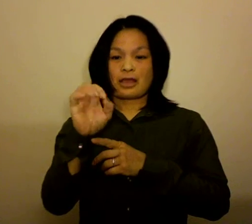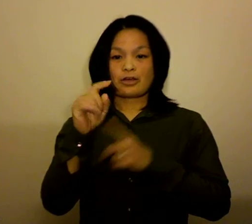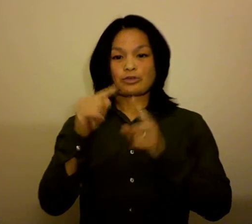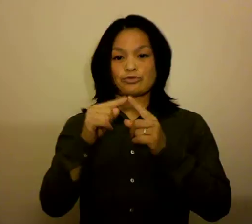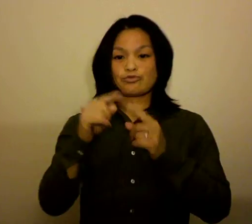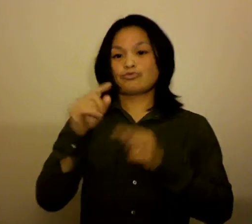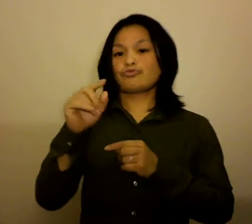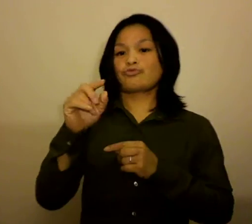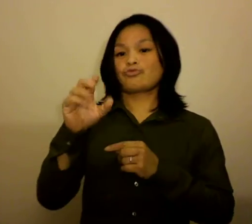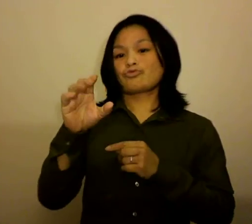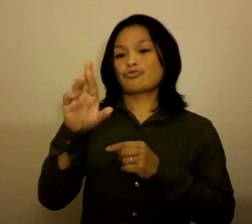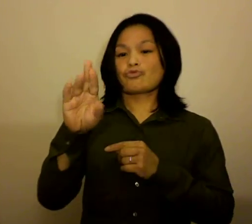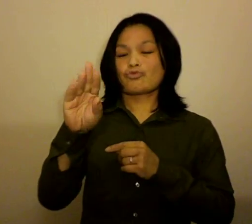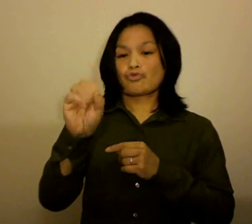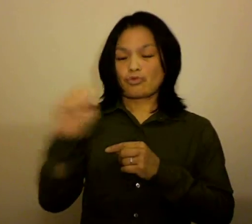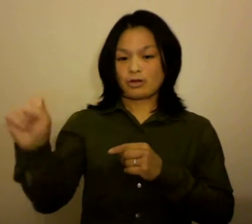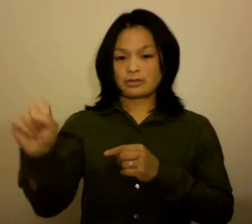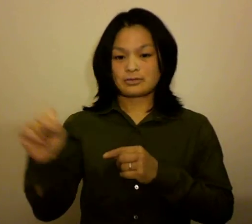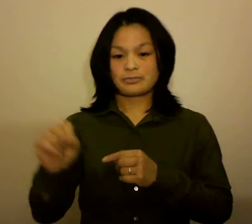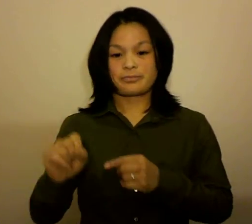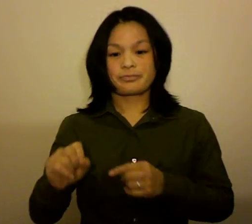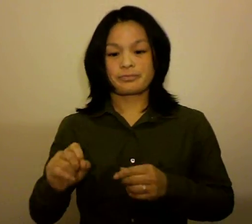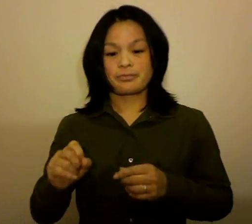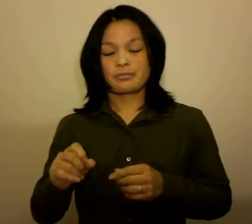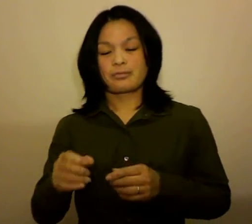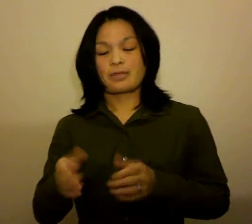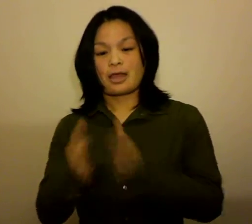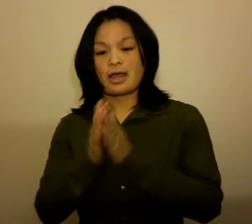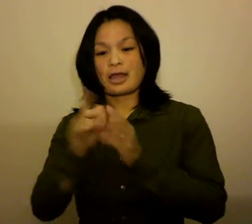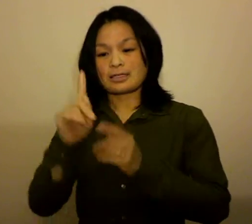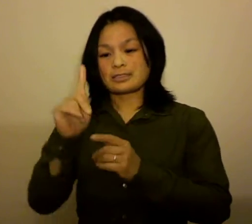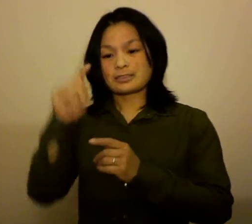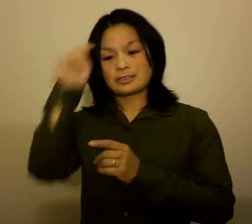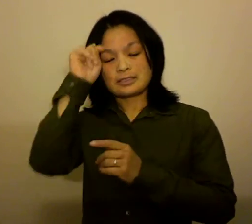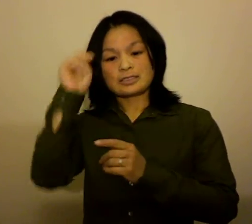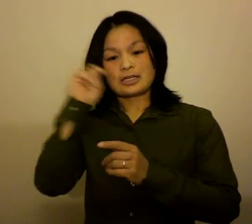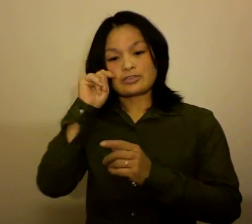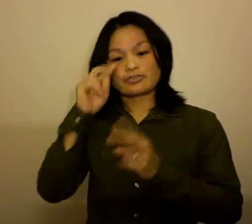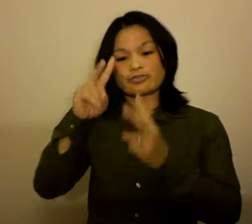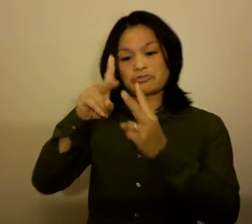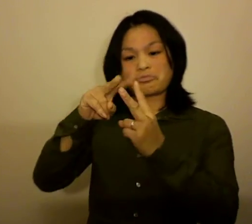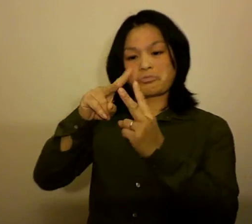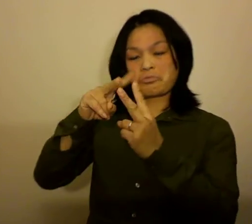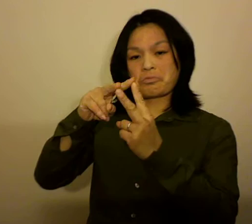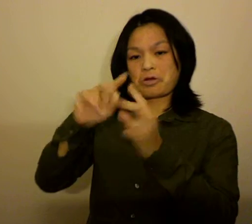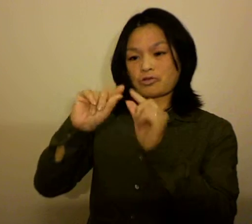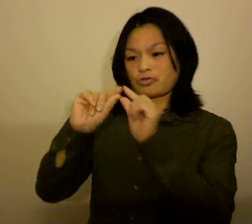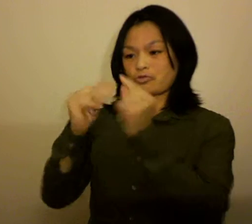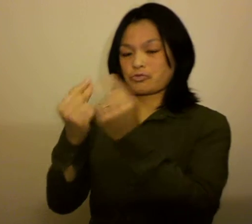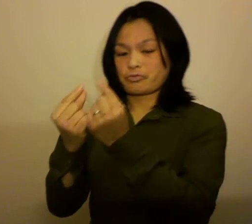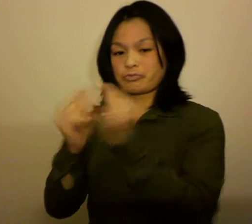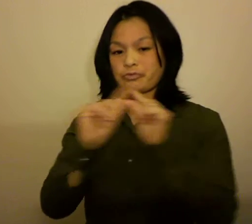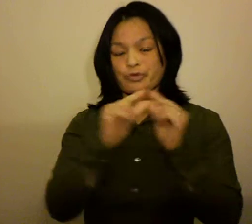up. Get them in partners. If somebody lacks a partner, you as the leader, the facilitator of the group, go ahead and join them as their